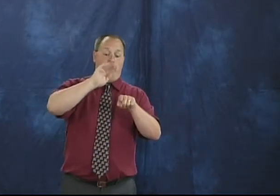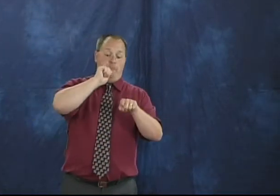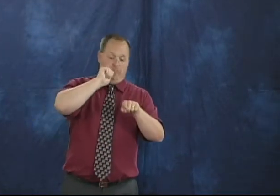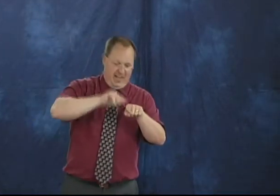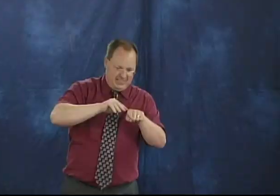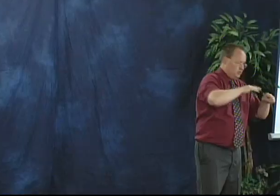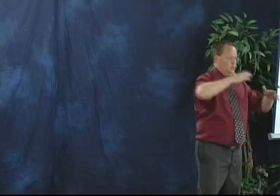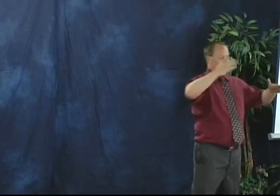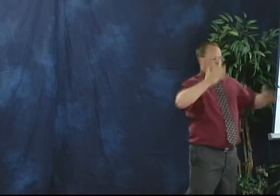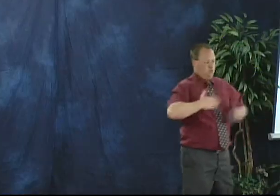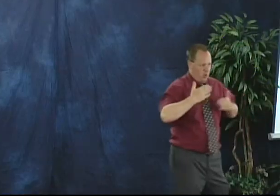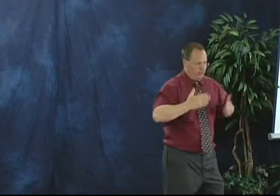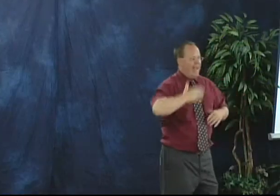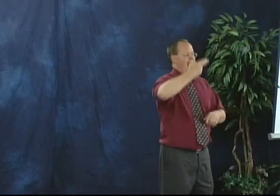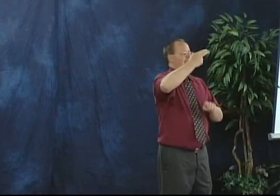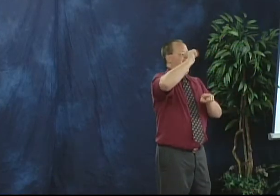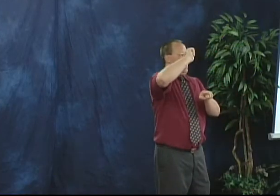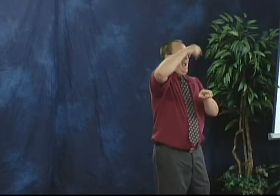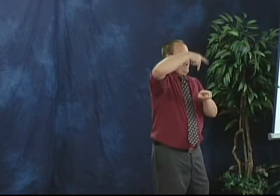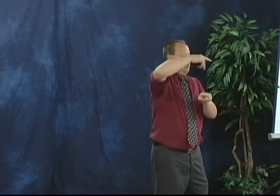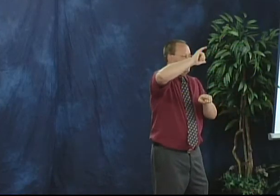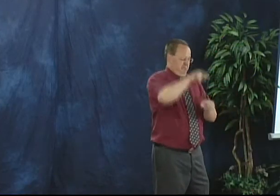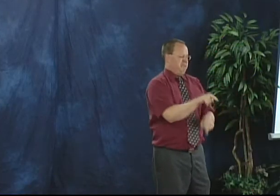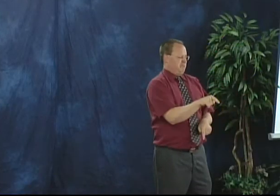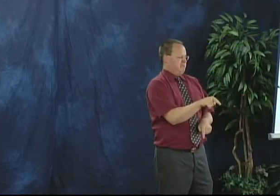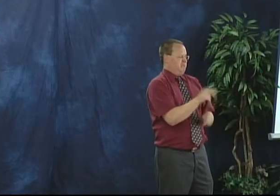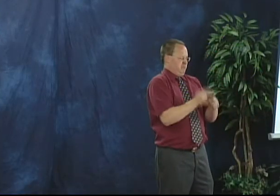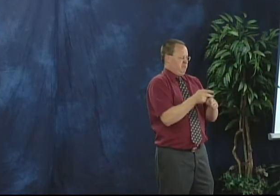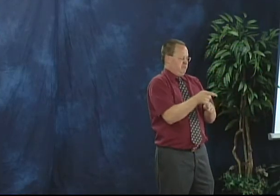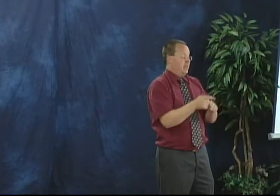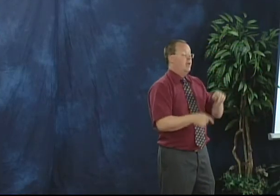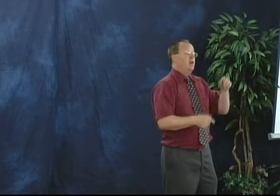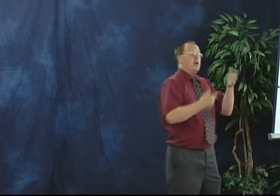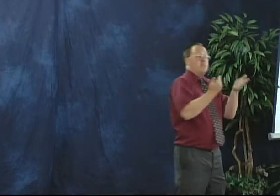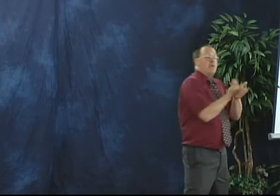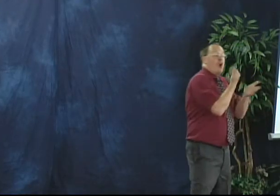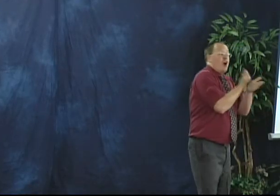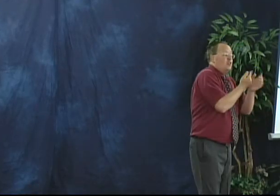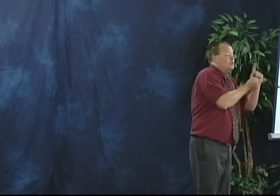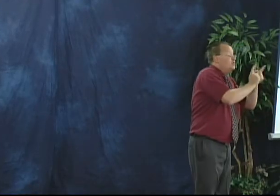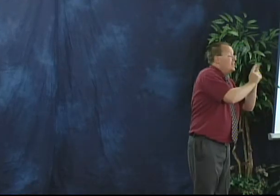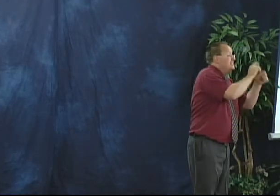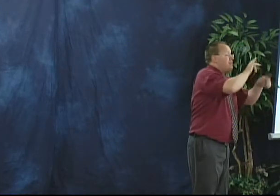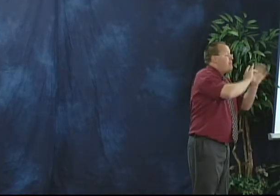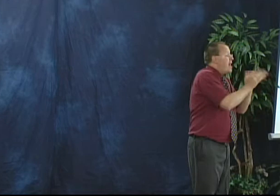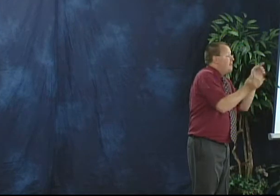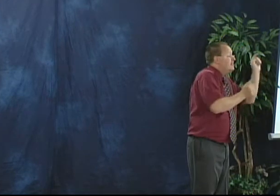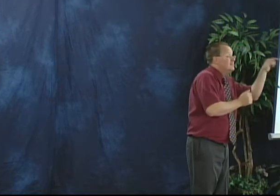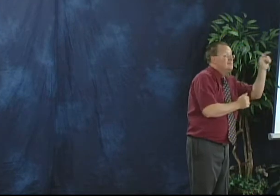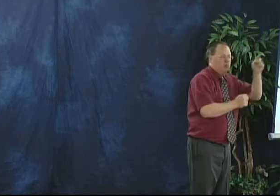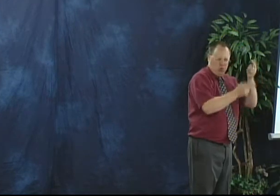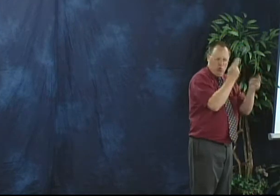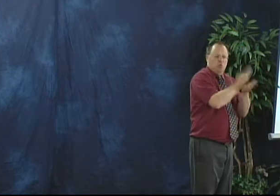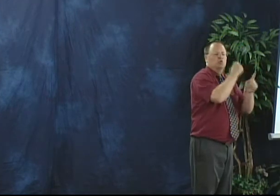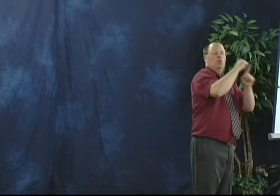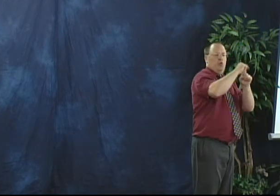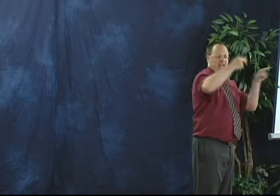I looked at Strong's Concordance, and that it lists happy as one of the meanings of this word.